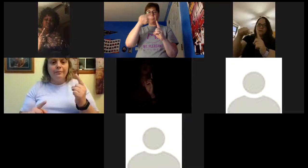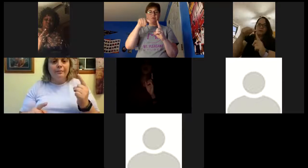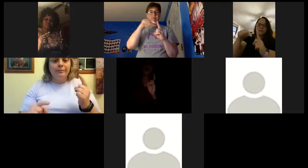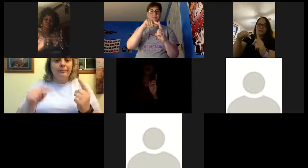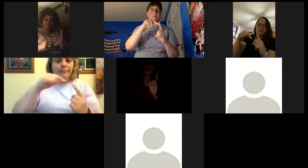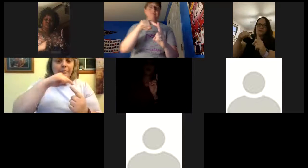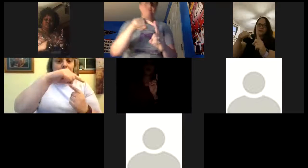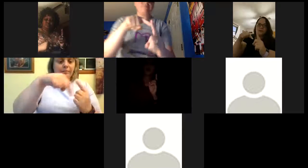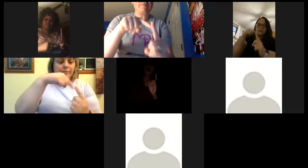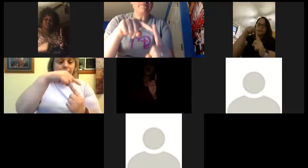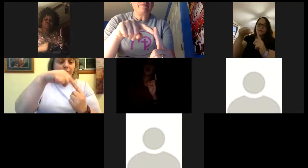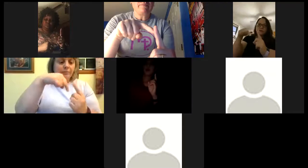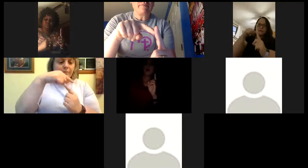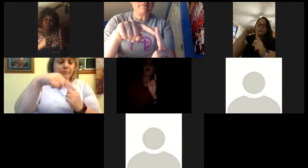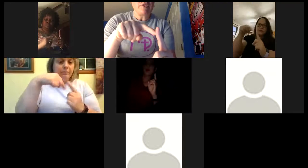your finger.